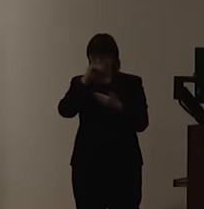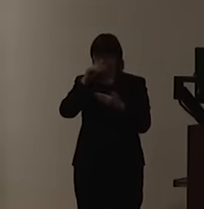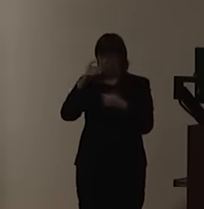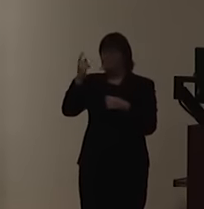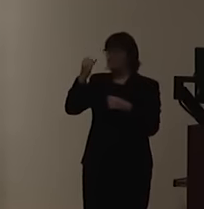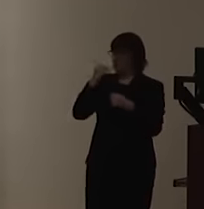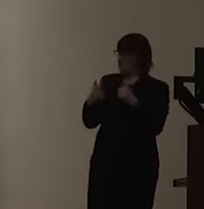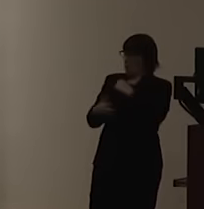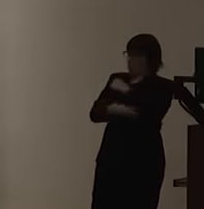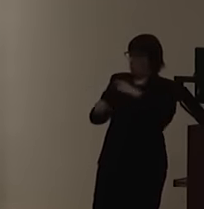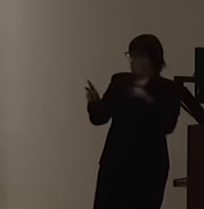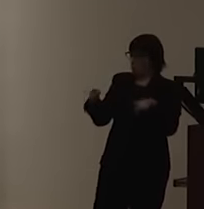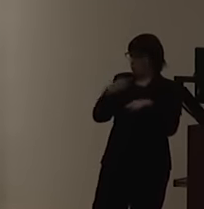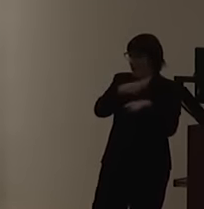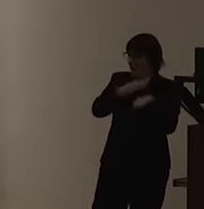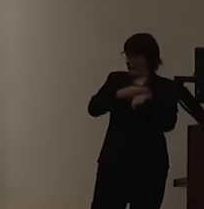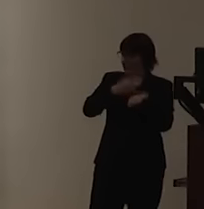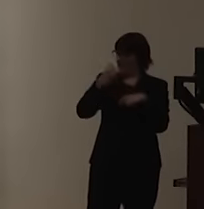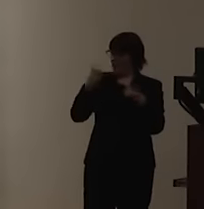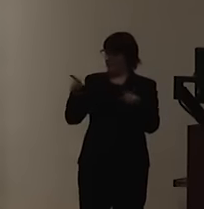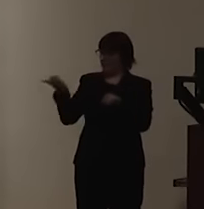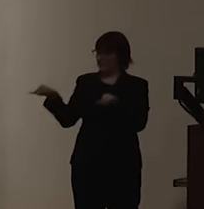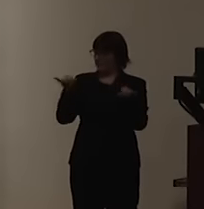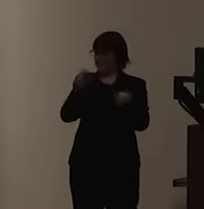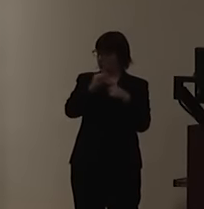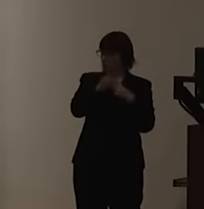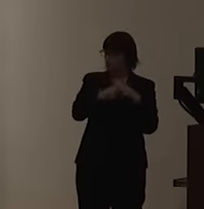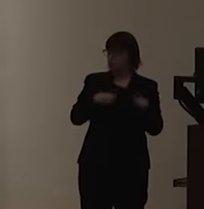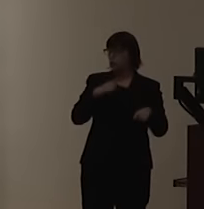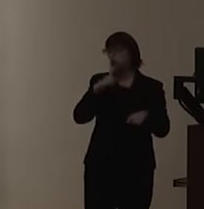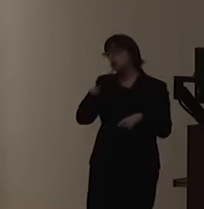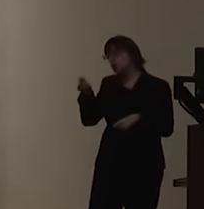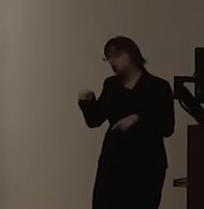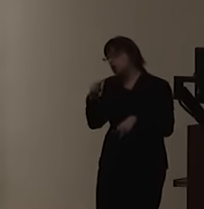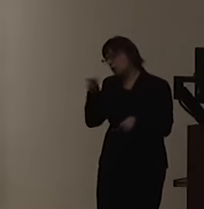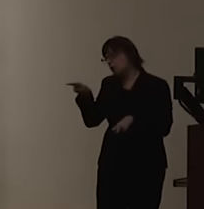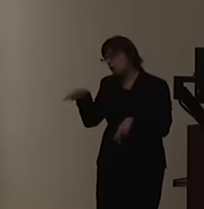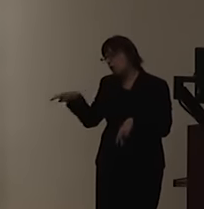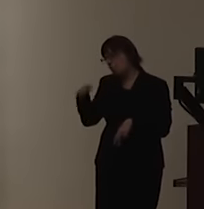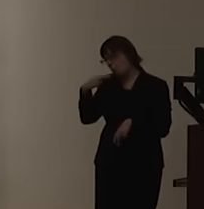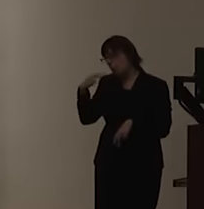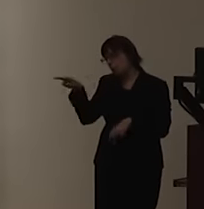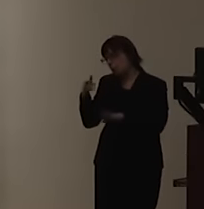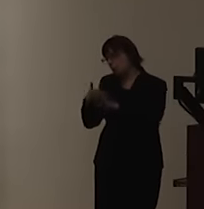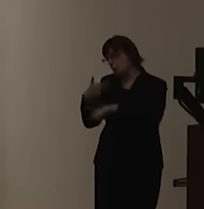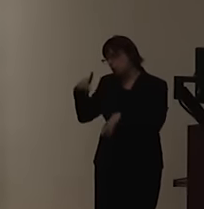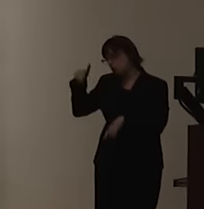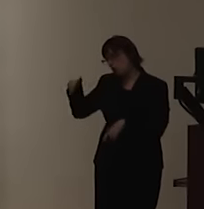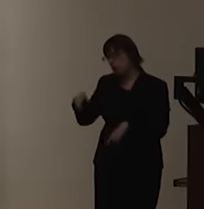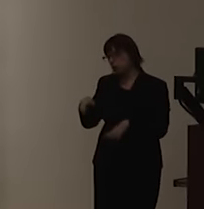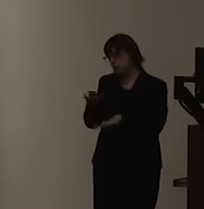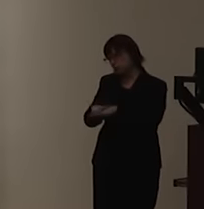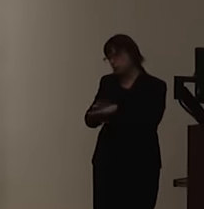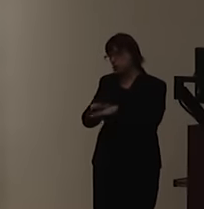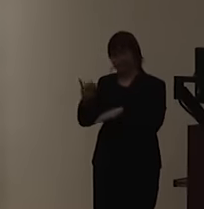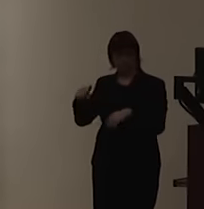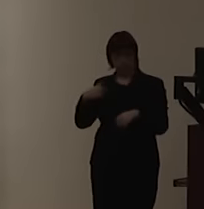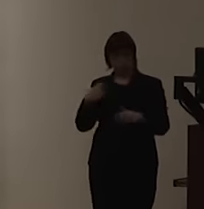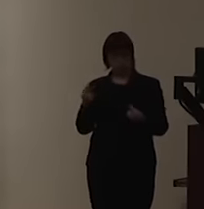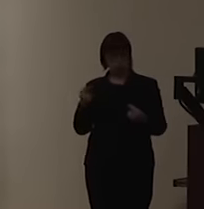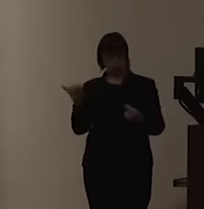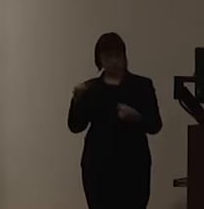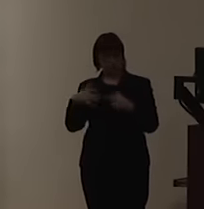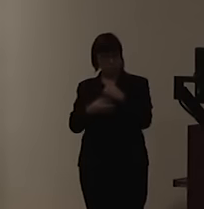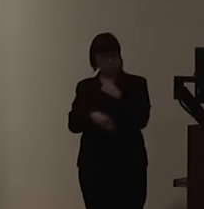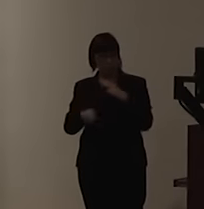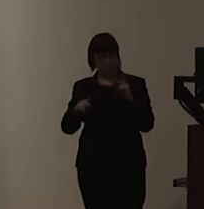a poor person in Haiti, they would have leaned over and said, you should have looked both ways before you crossed the street. That's what we do to poor people.